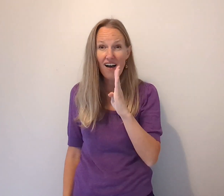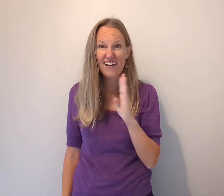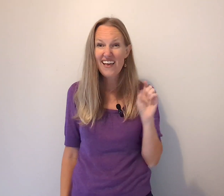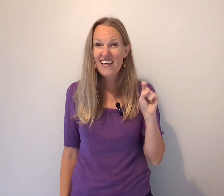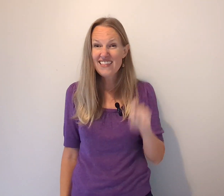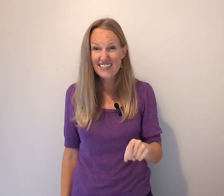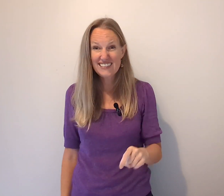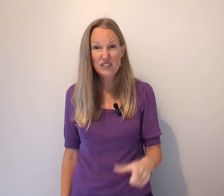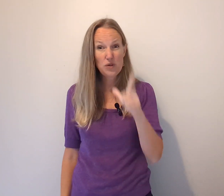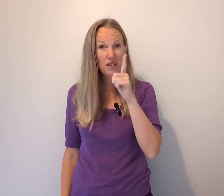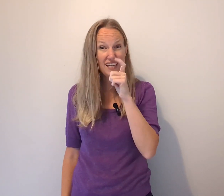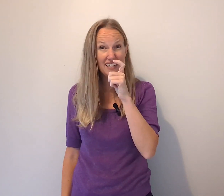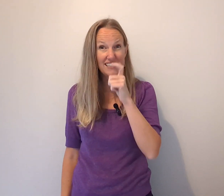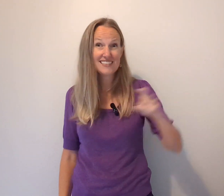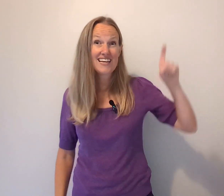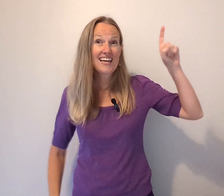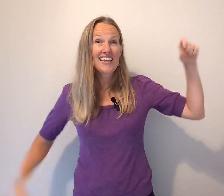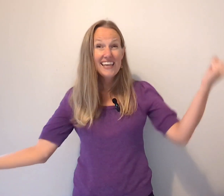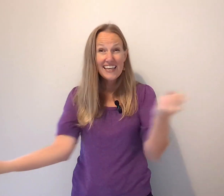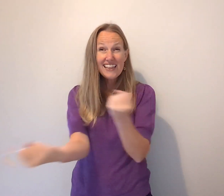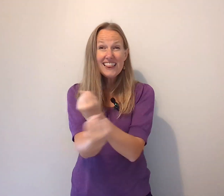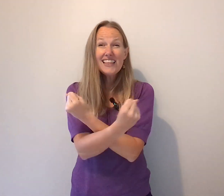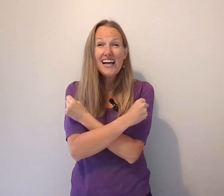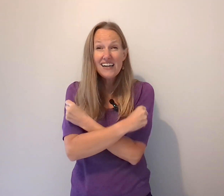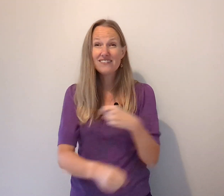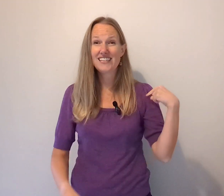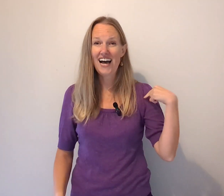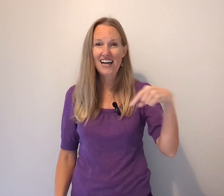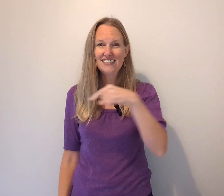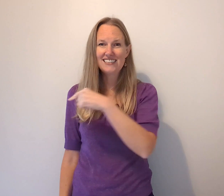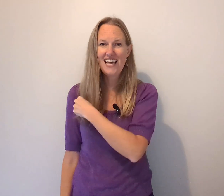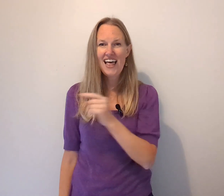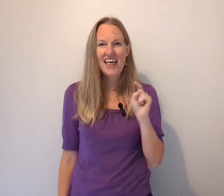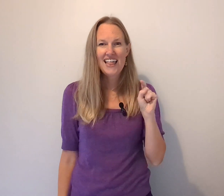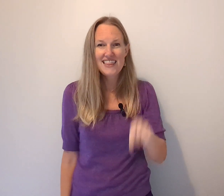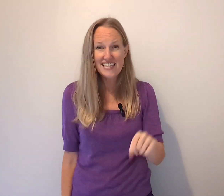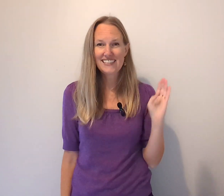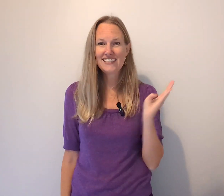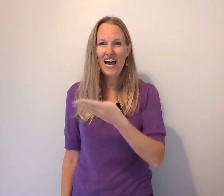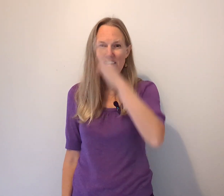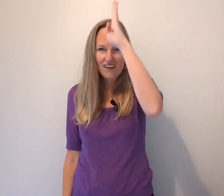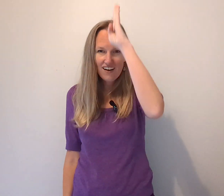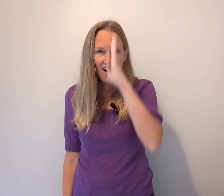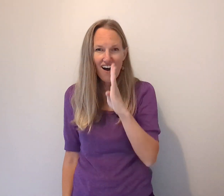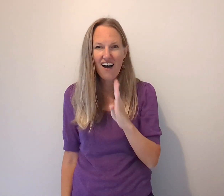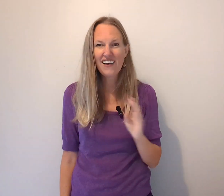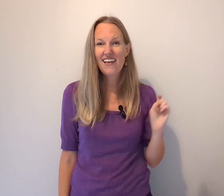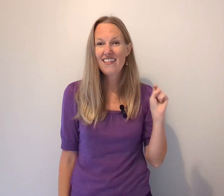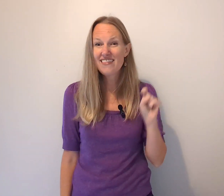God. This is who he is. He loves us. This is our God.